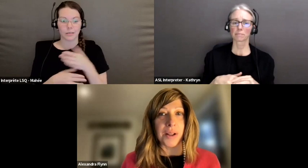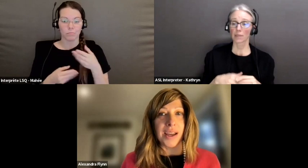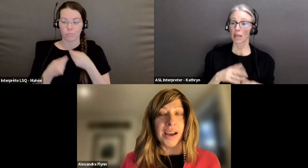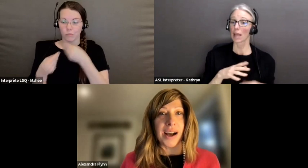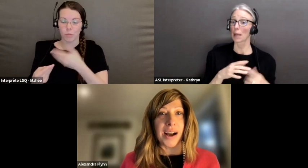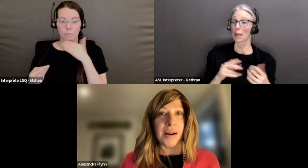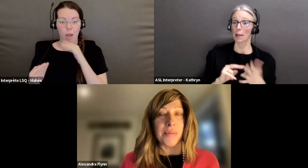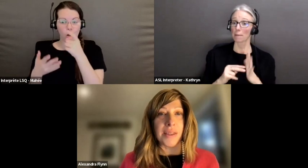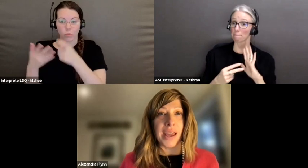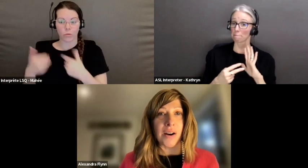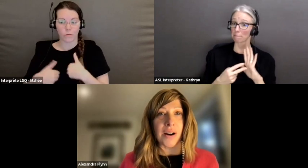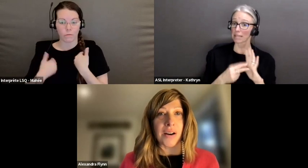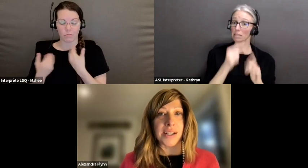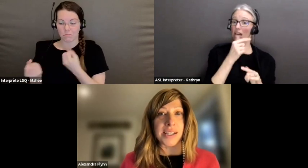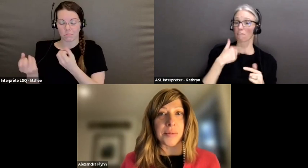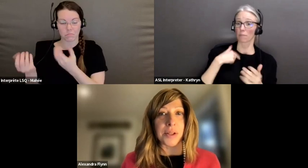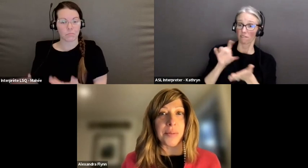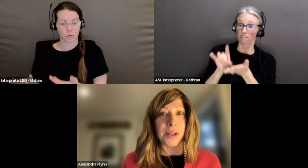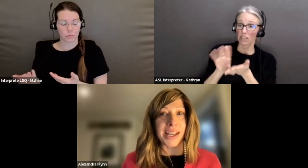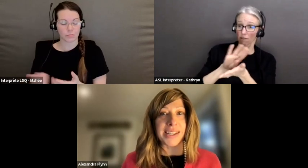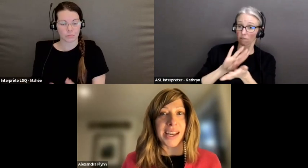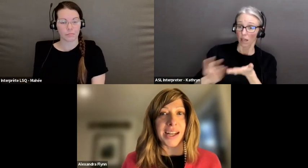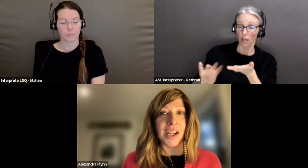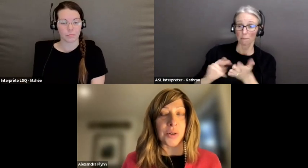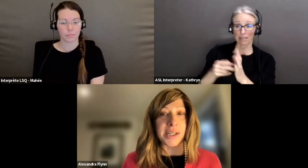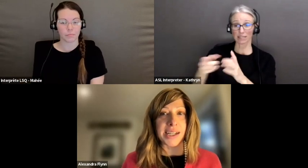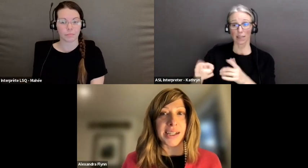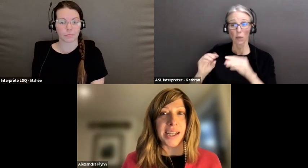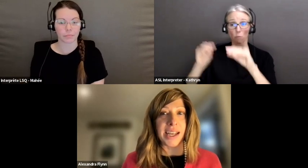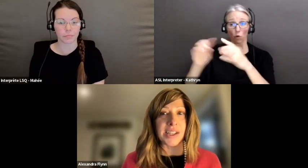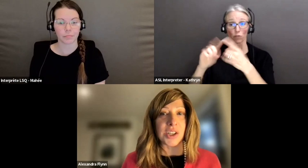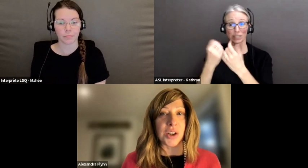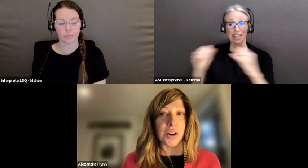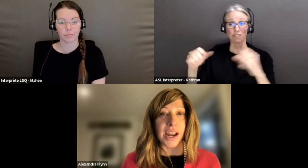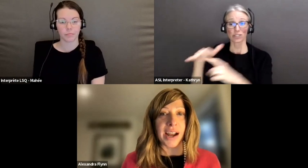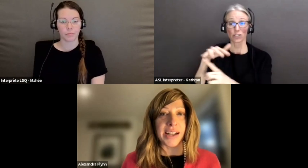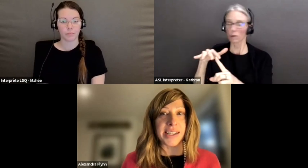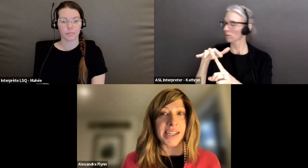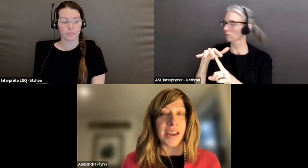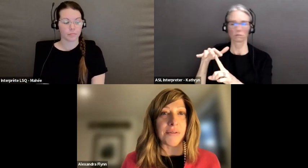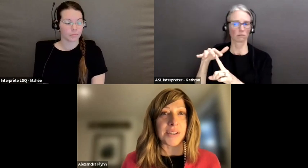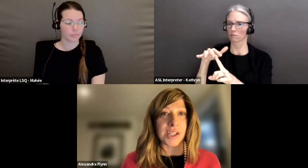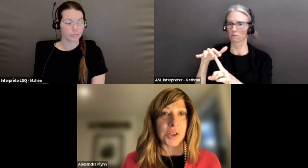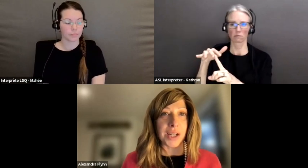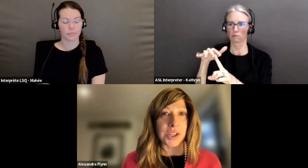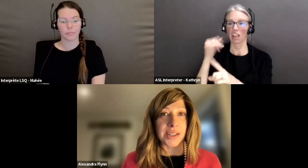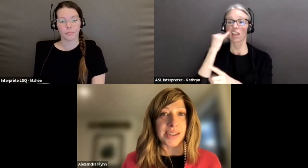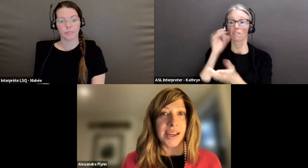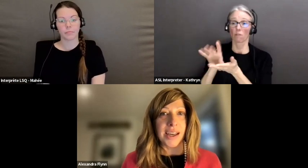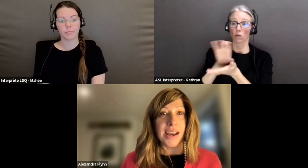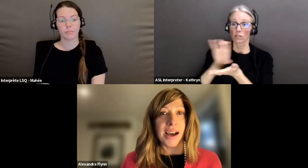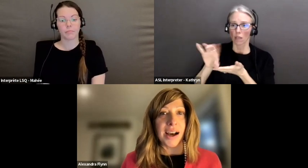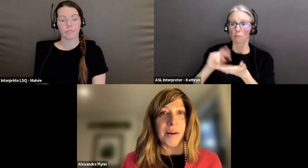people. They are simply placed in increasingly insecure and unsafe